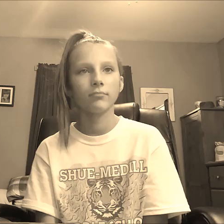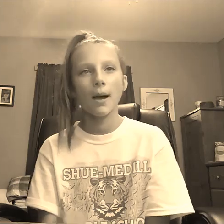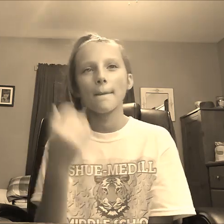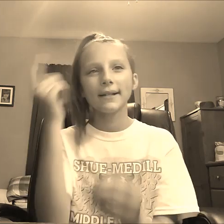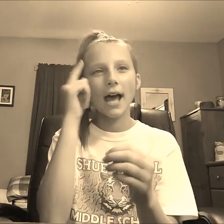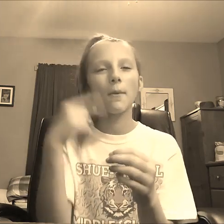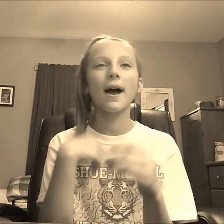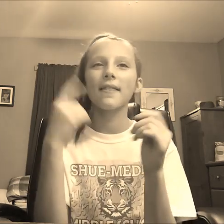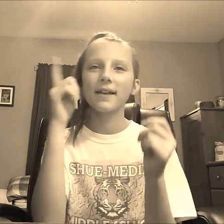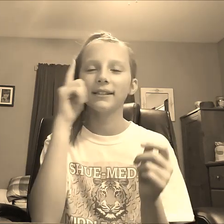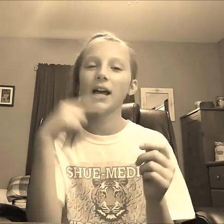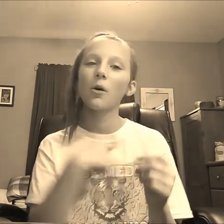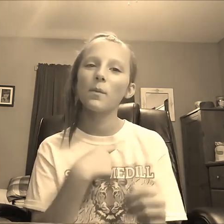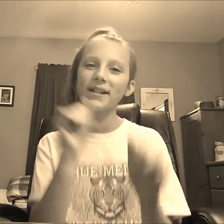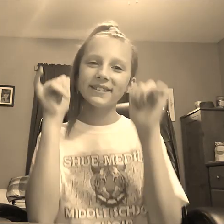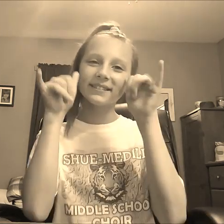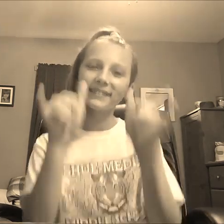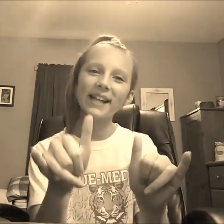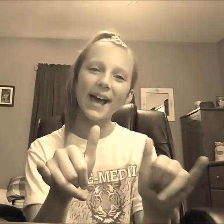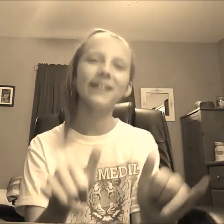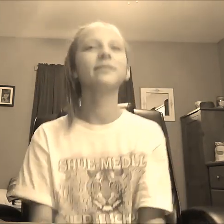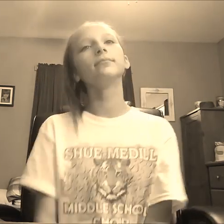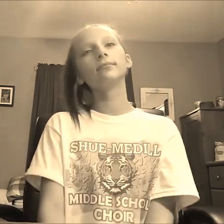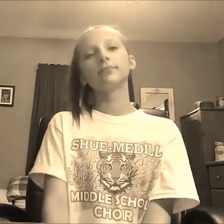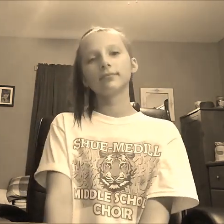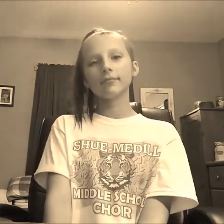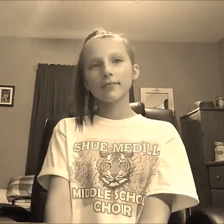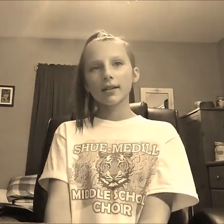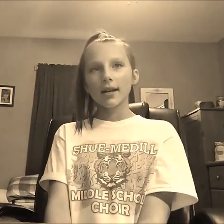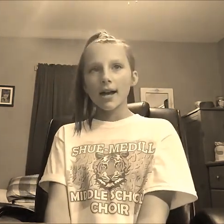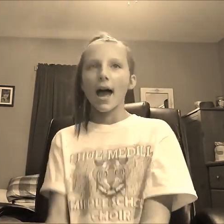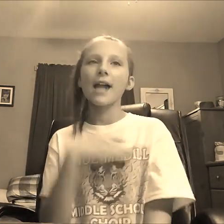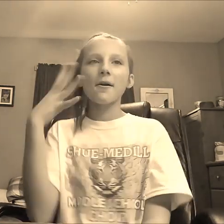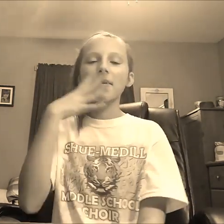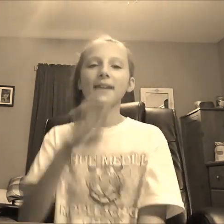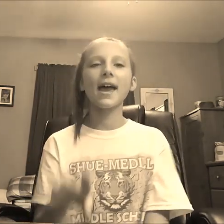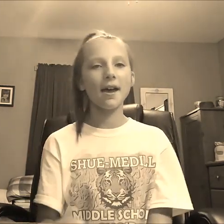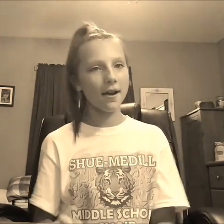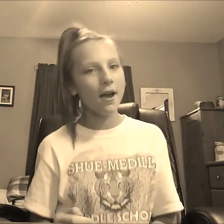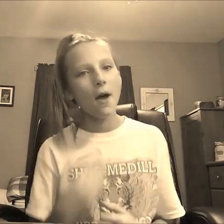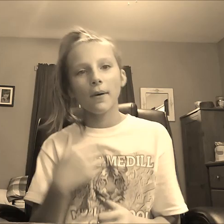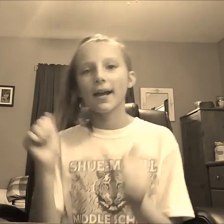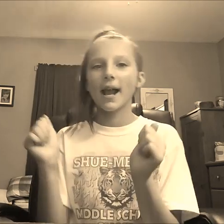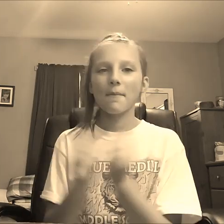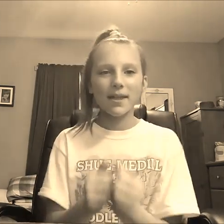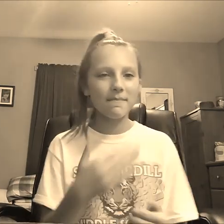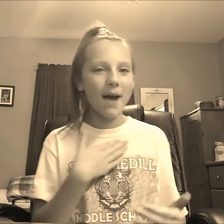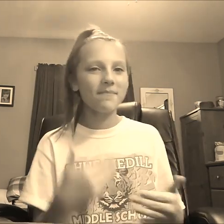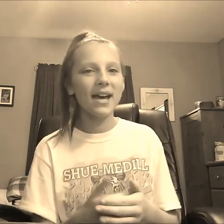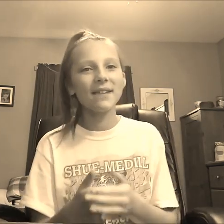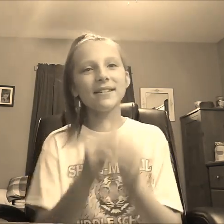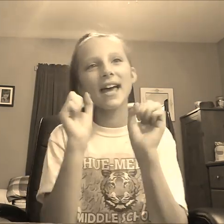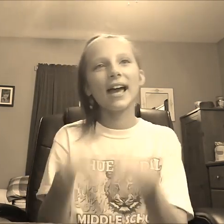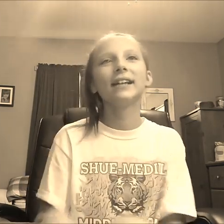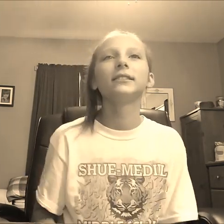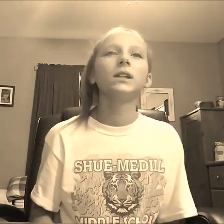But now I think that we should stay Cause I don't care when I'm with my baby Yeah,